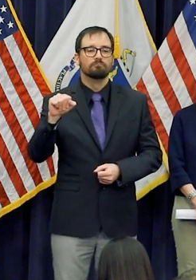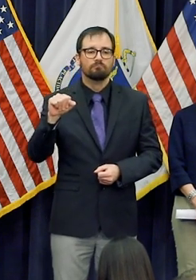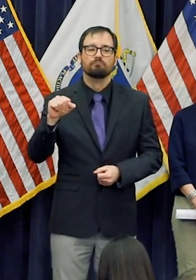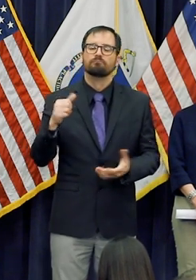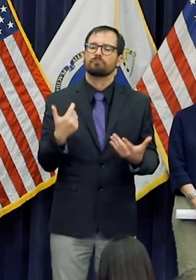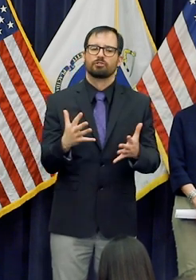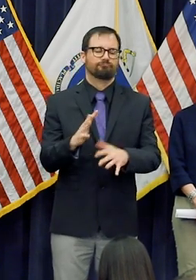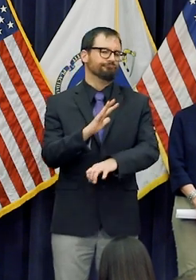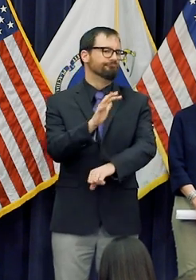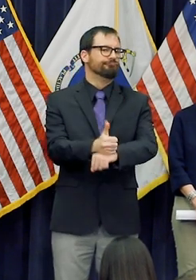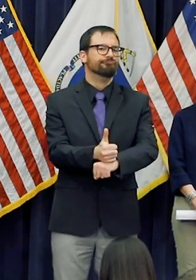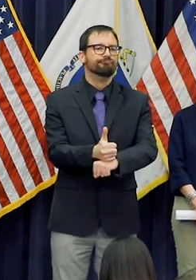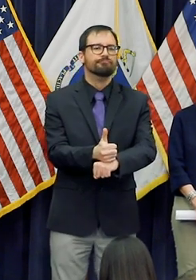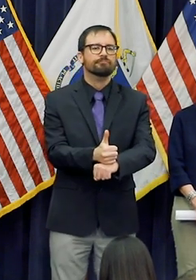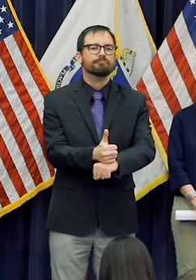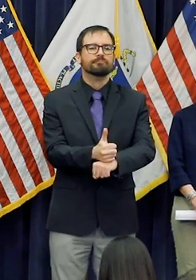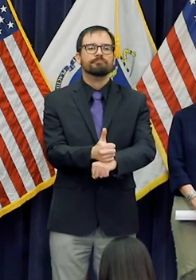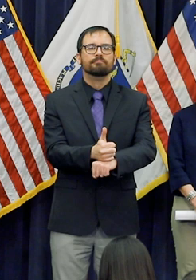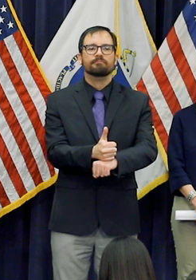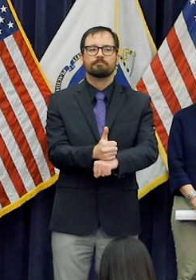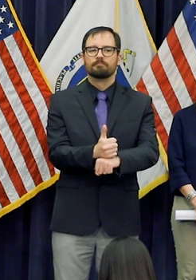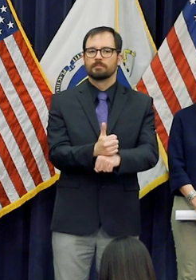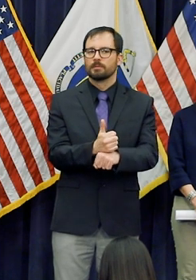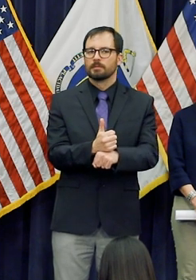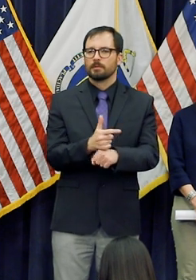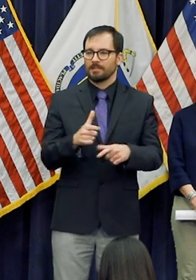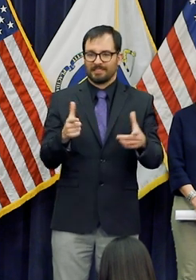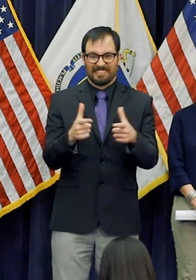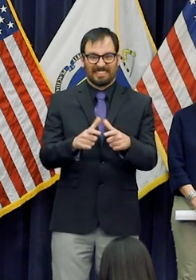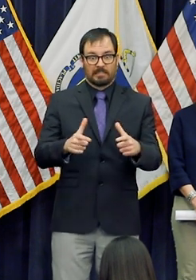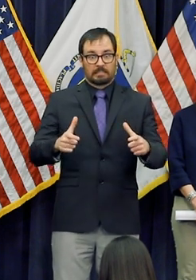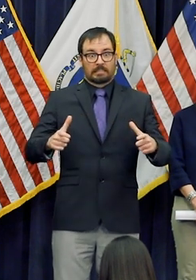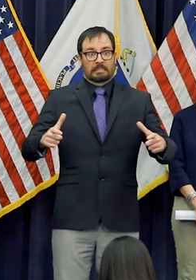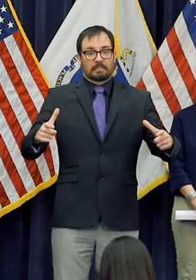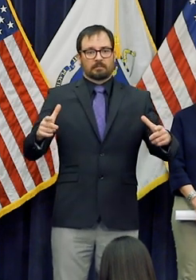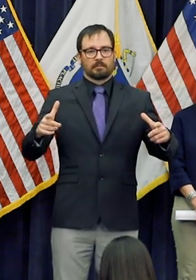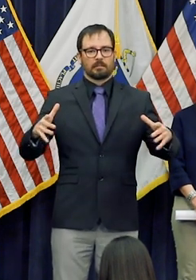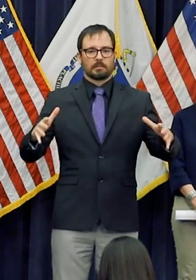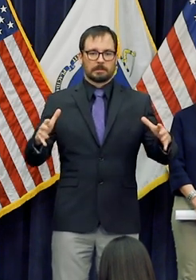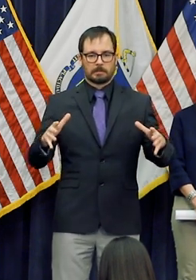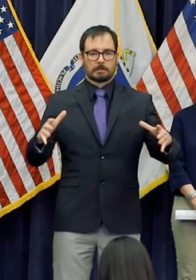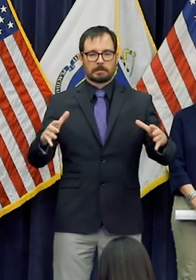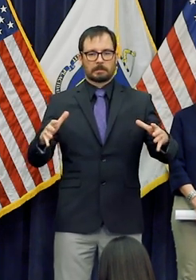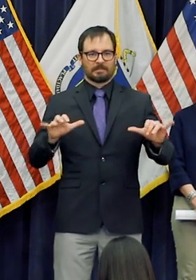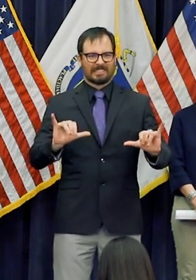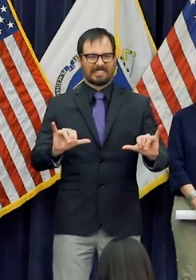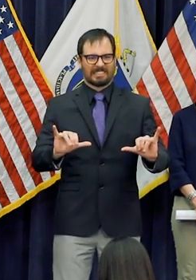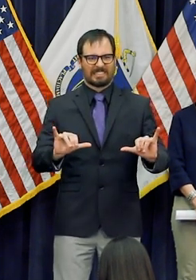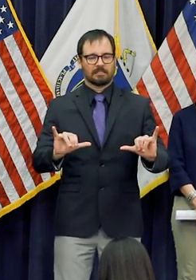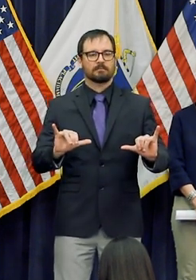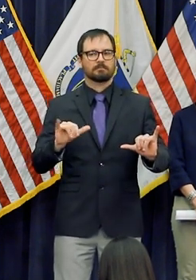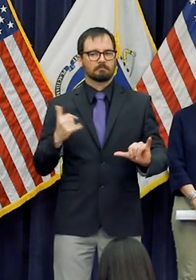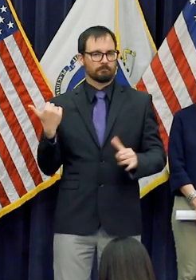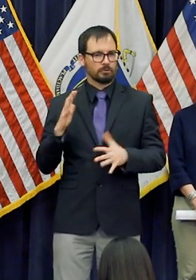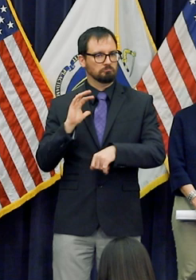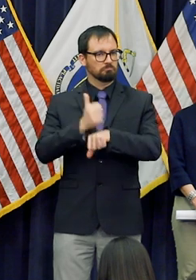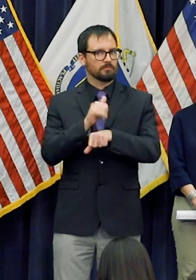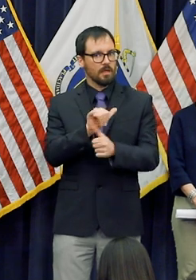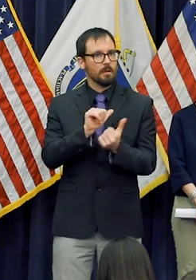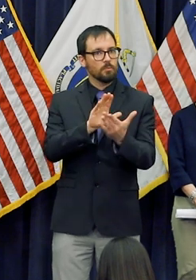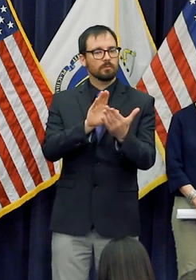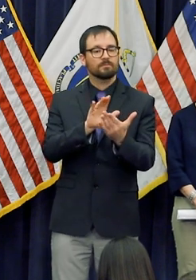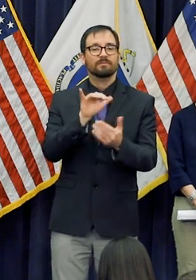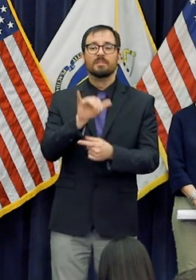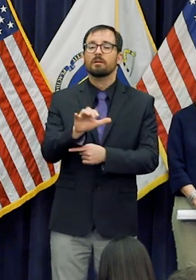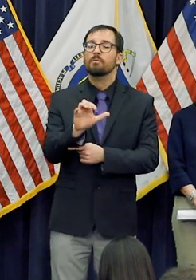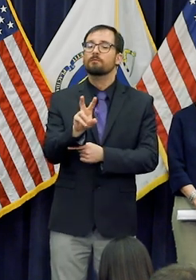the spread of COVID-19. Because this is a new and evolving disease, there are still